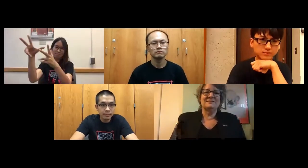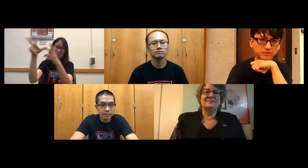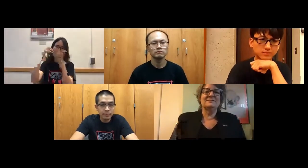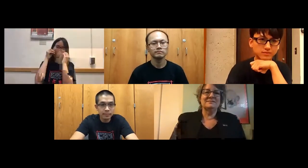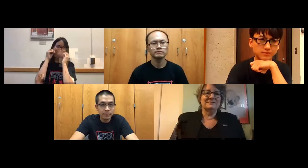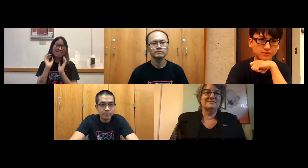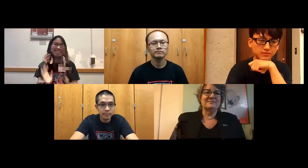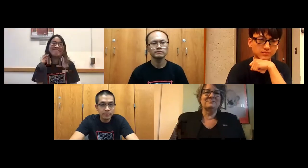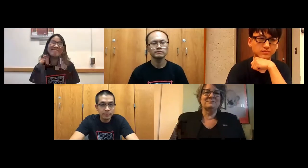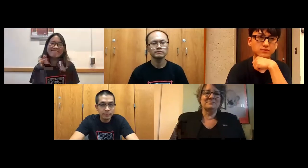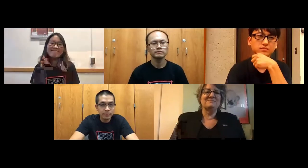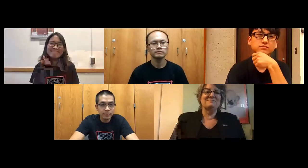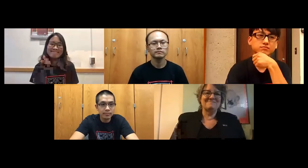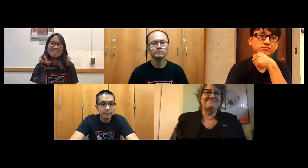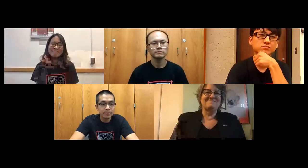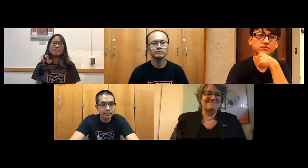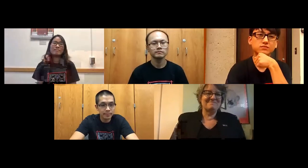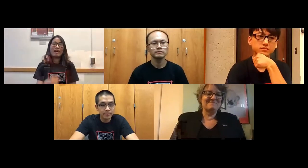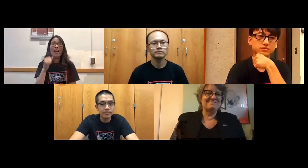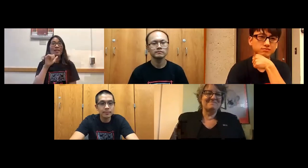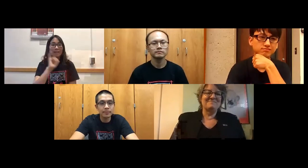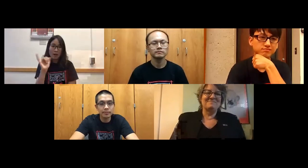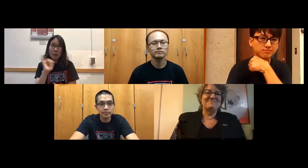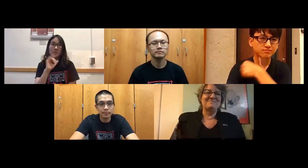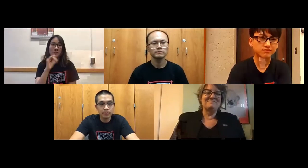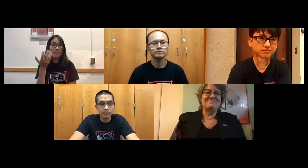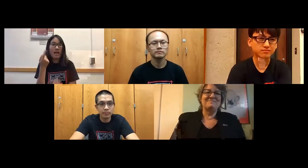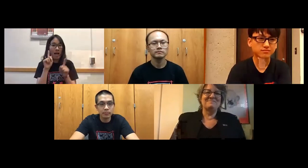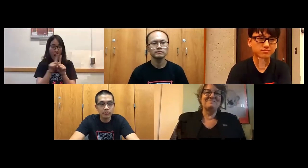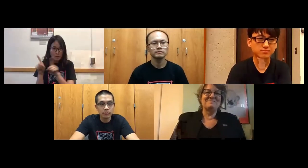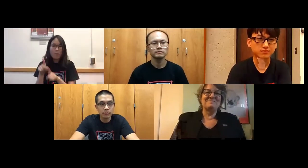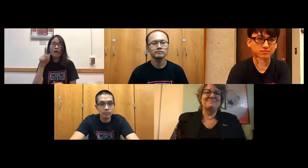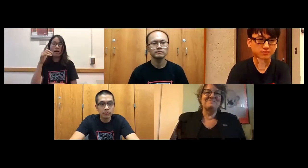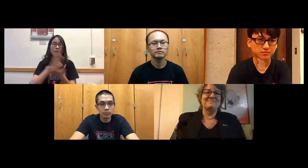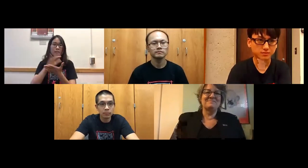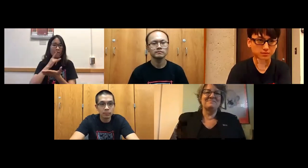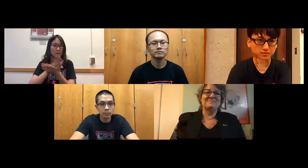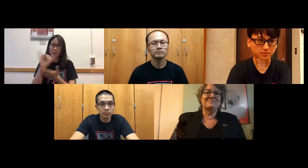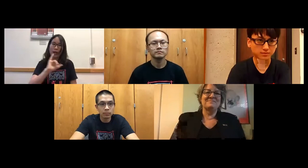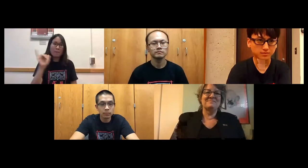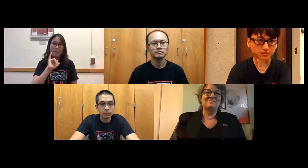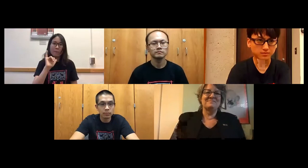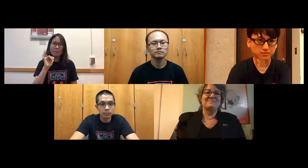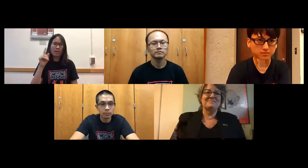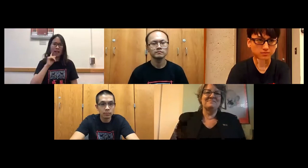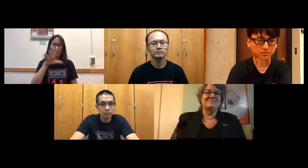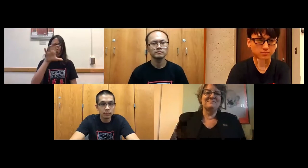And it wasn't that I was being formally taught. I was just learning through exposure and seeing all of this. Same thing